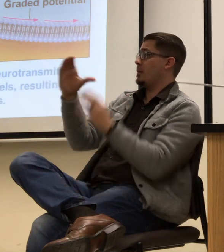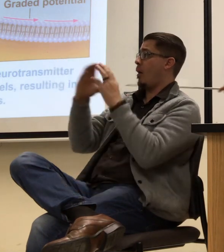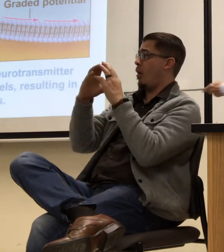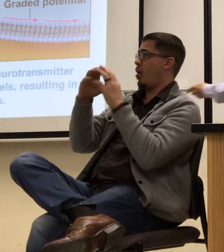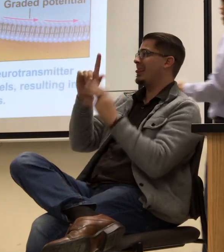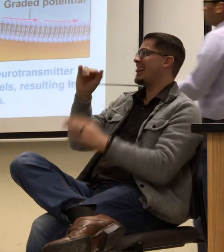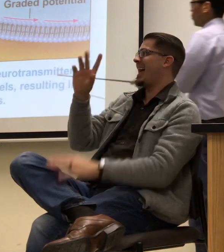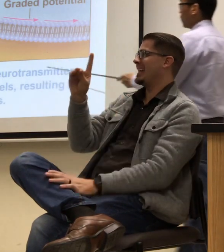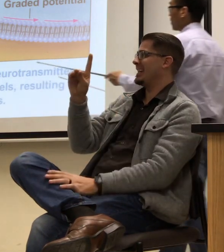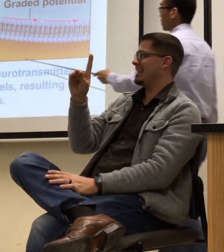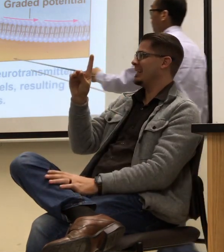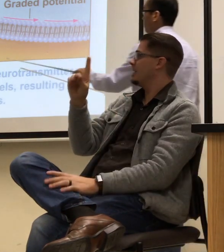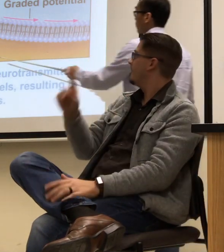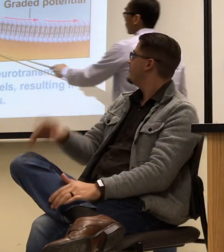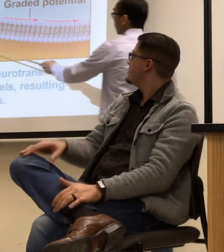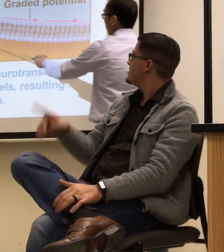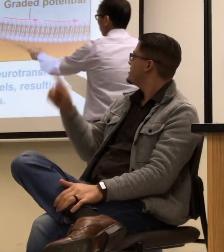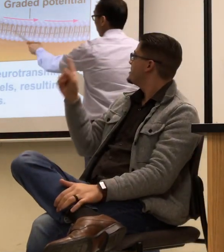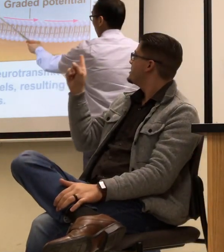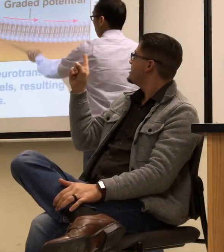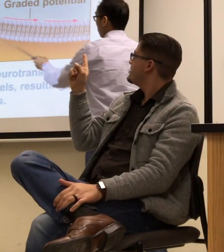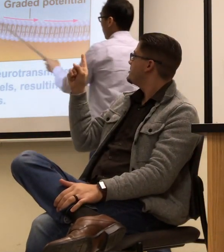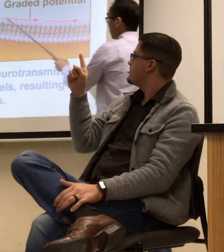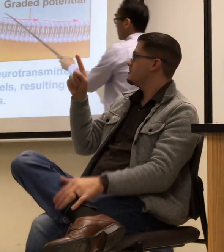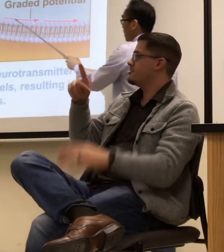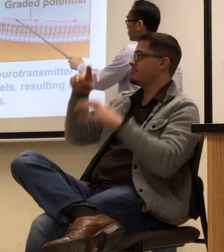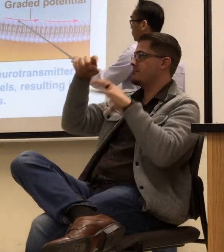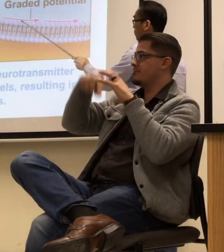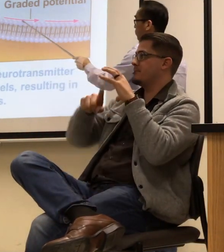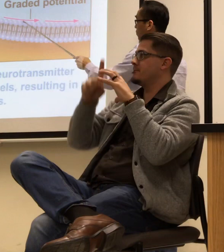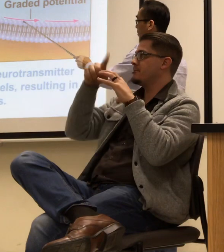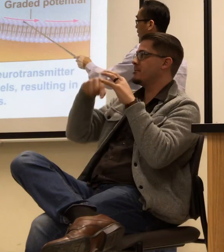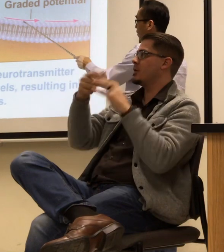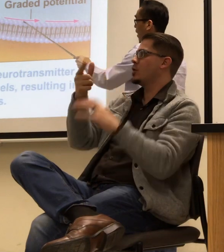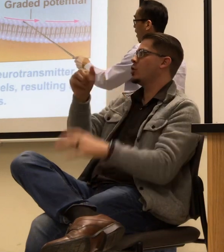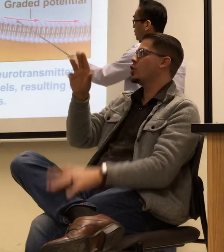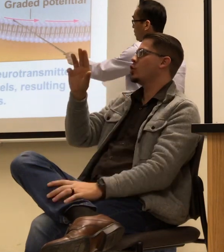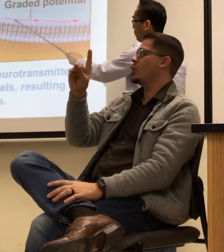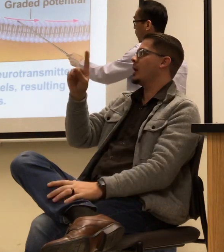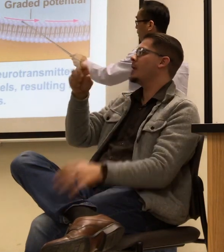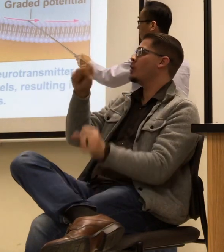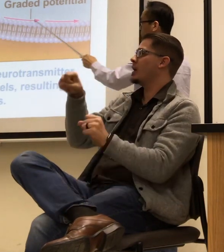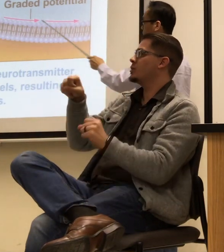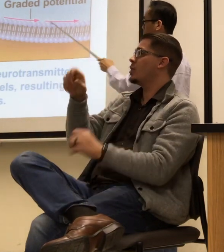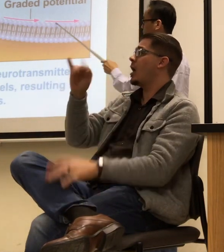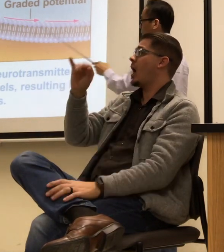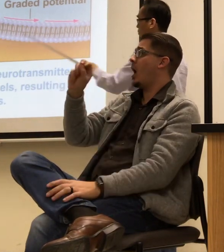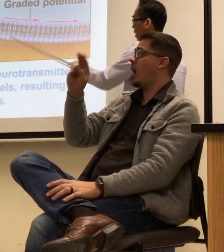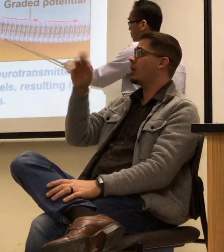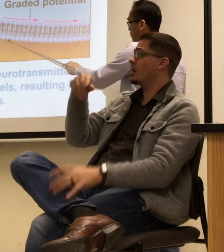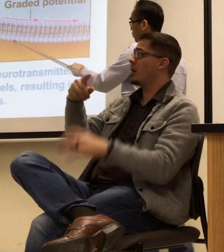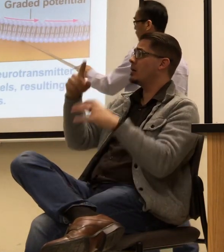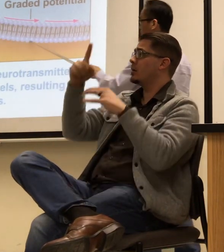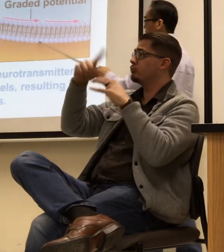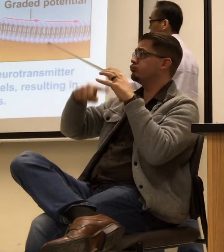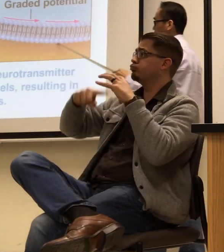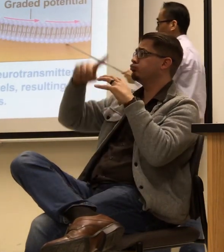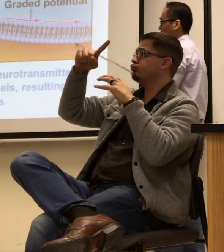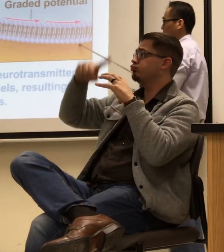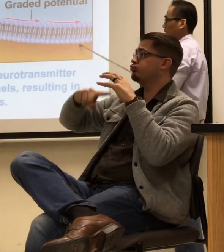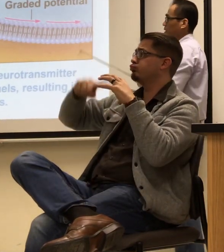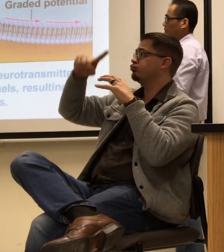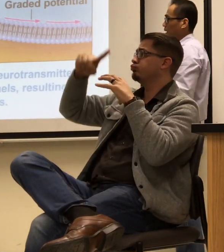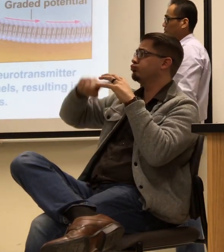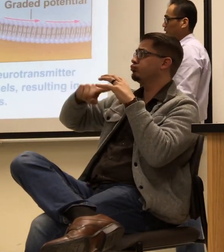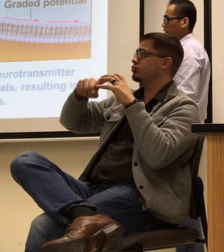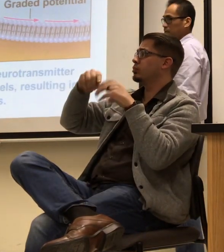get your ion movement, and your graded potential, the ions can flow across the surface